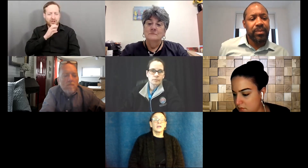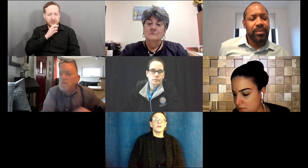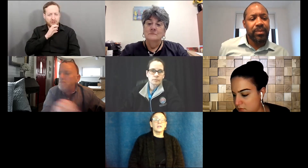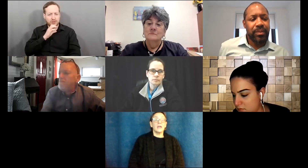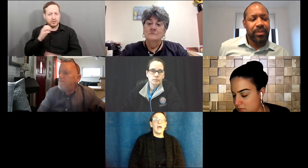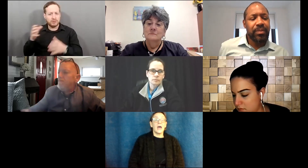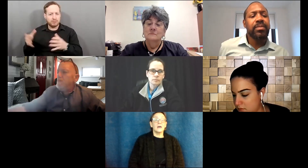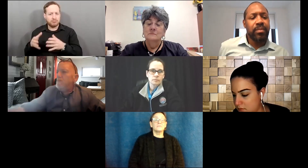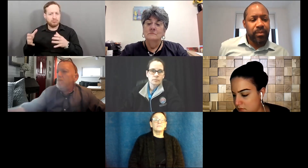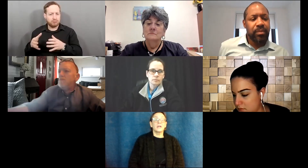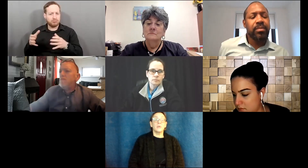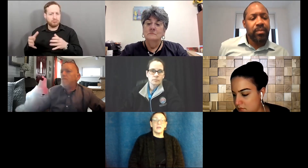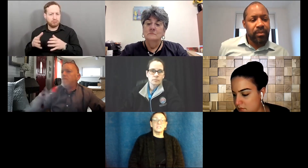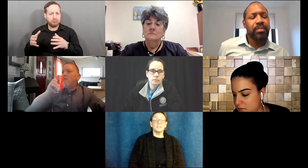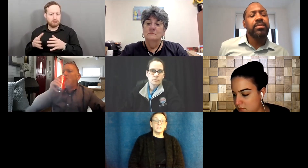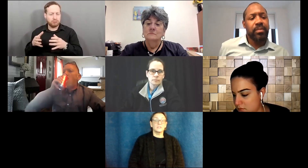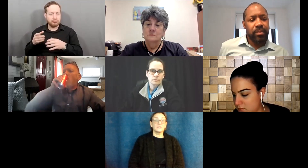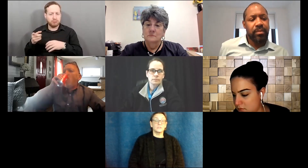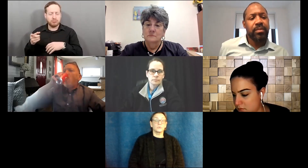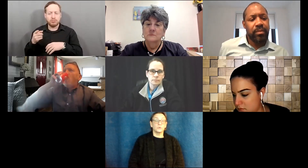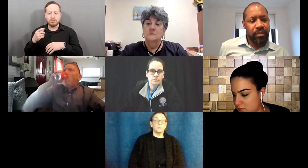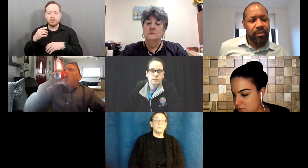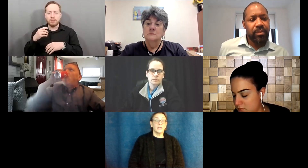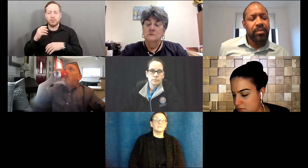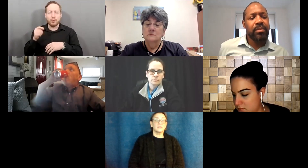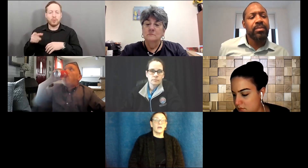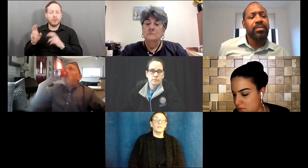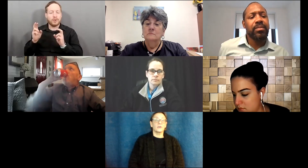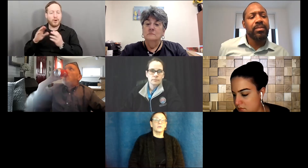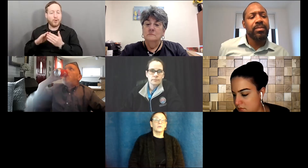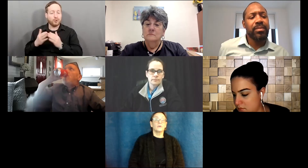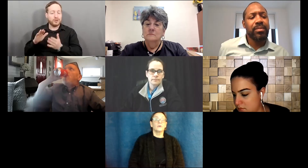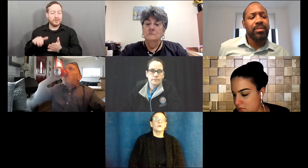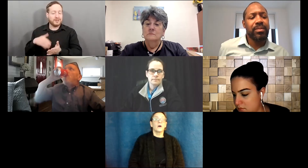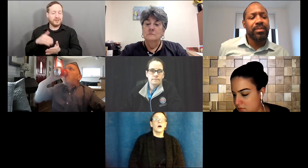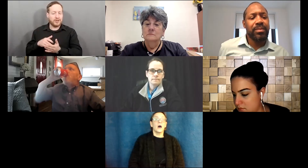And I already have, like, we have a senior citizens group that gets together.